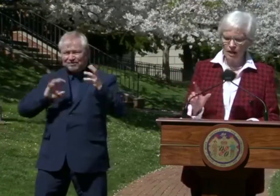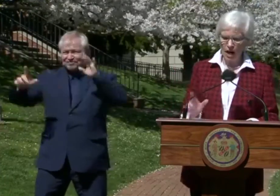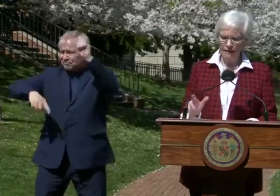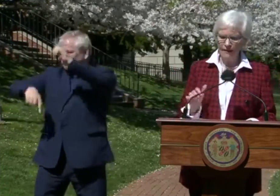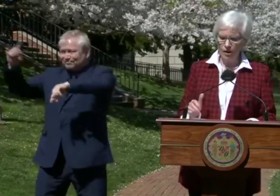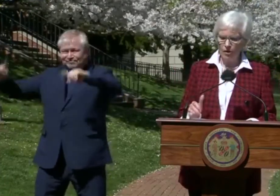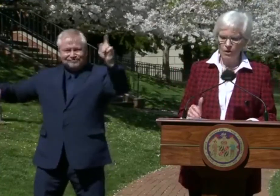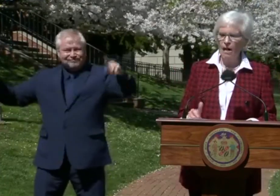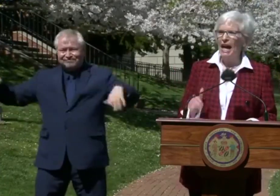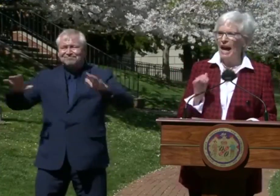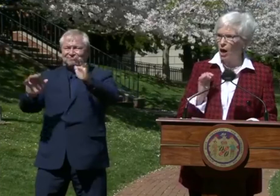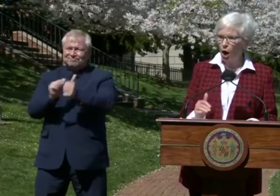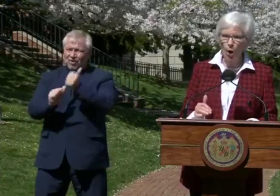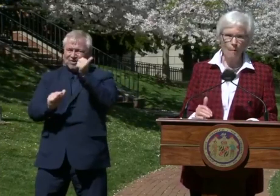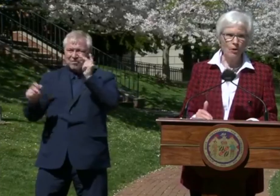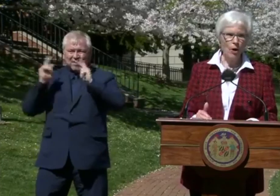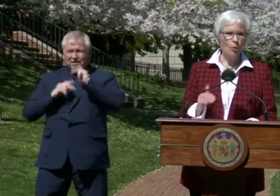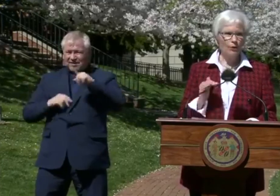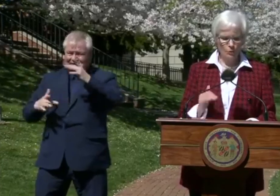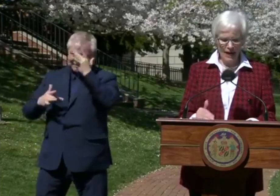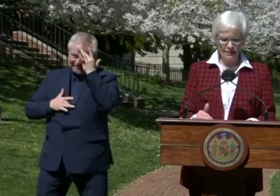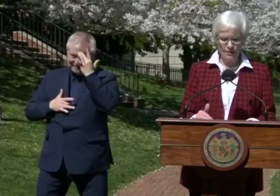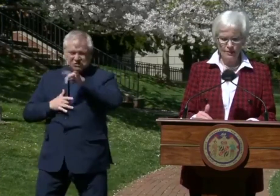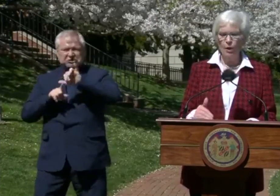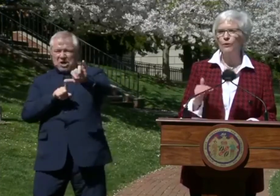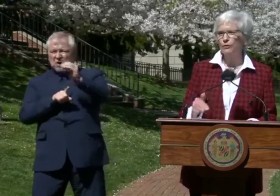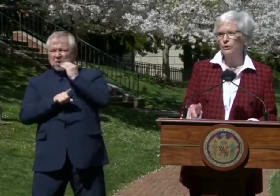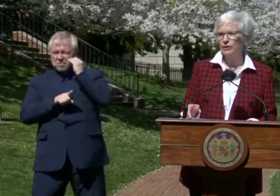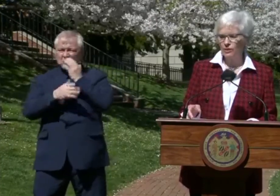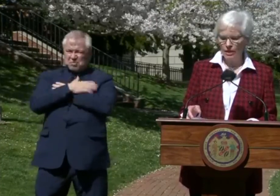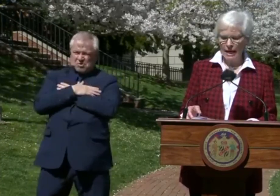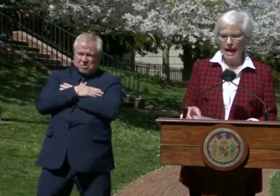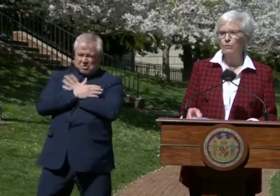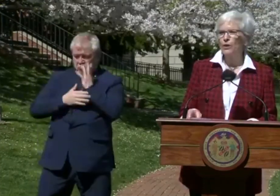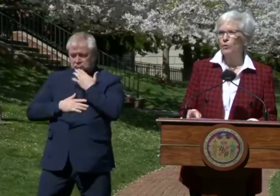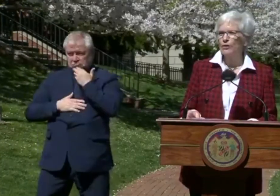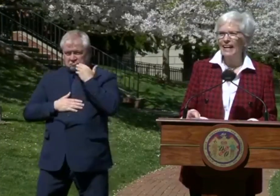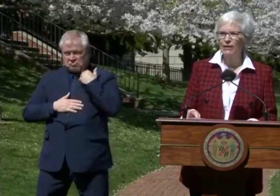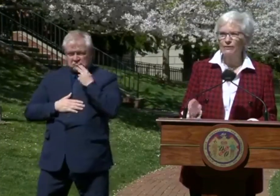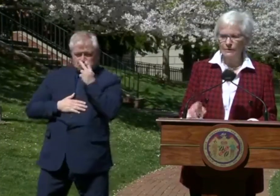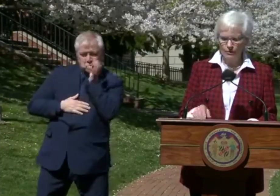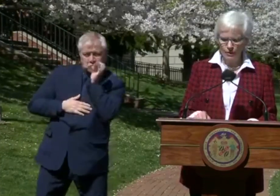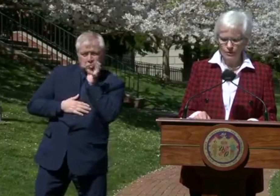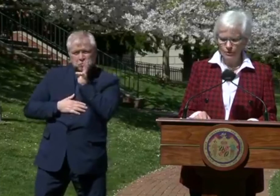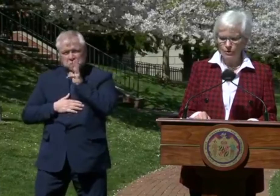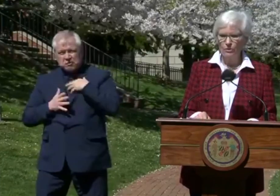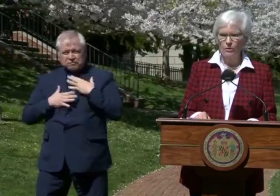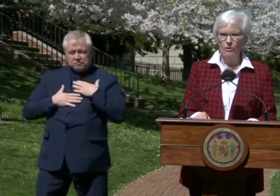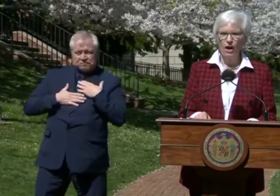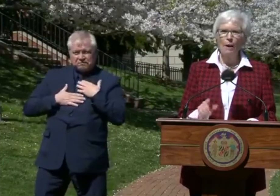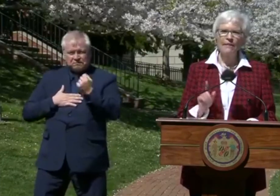illness on their own, at home, with rest, with fluids, and with over-the-counter fever